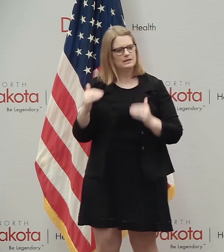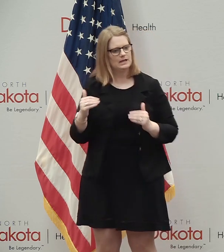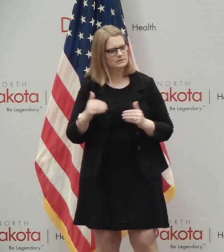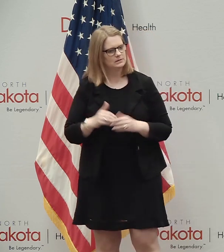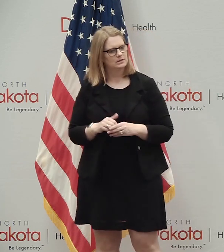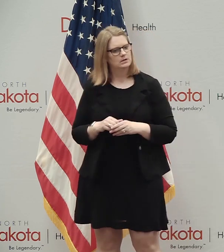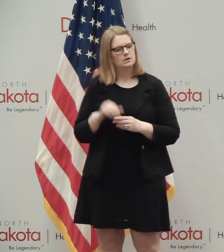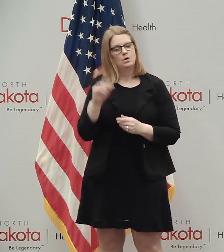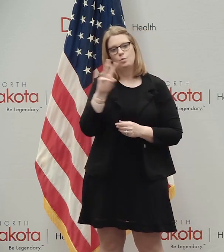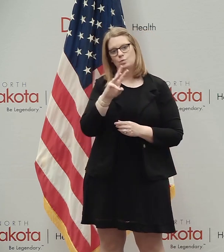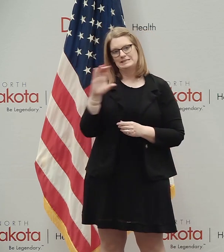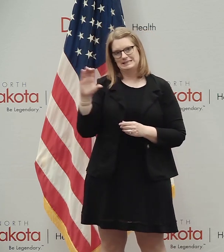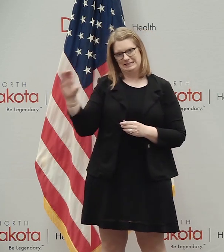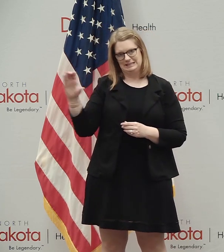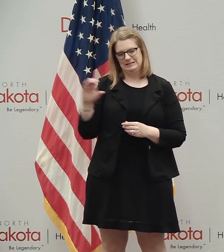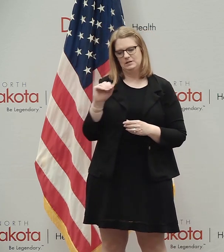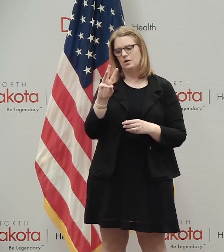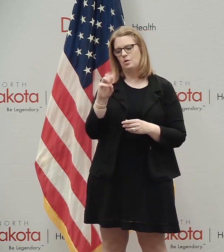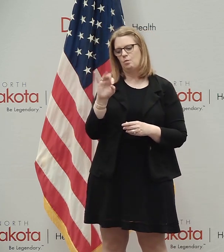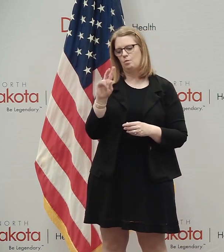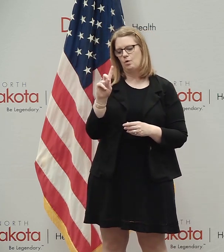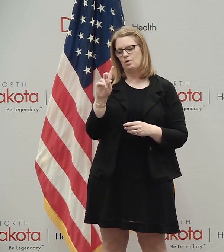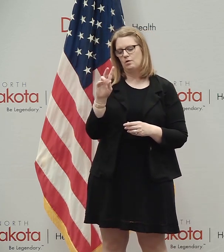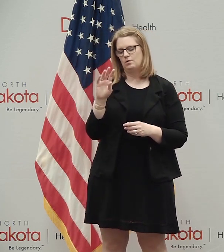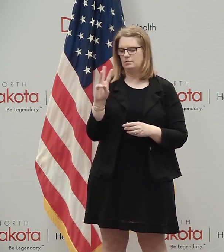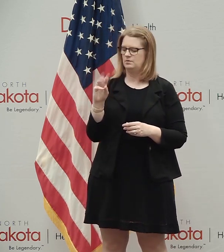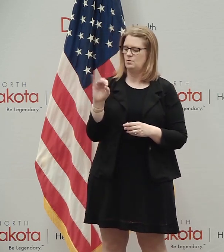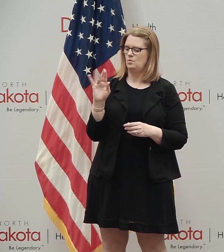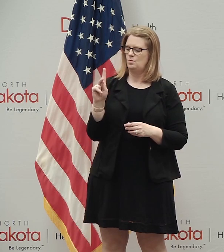the Workforce Coordination Council.